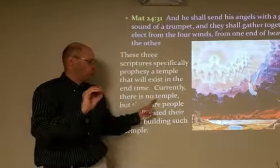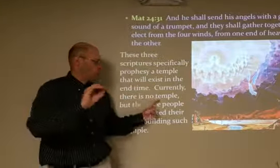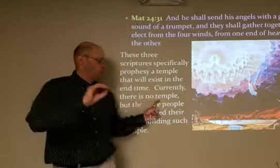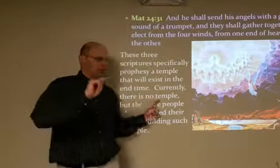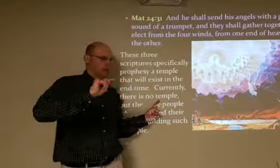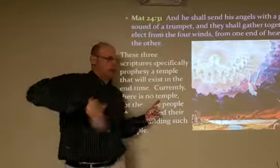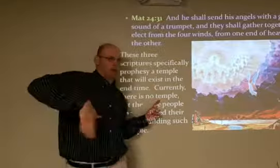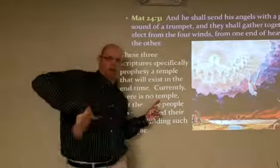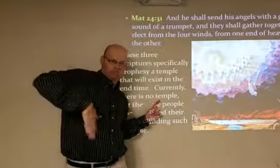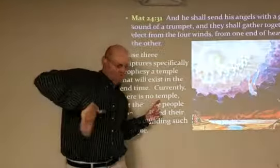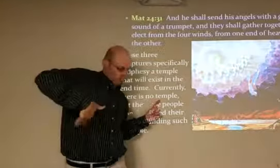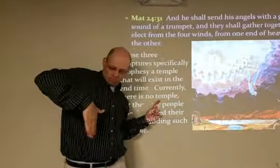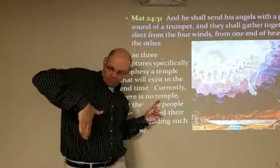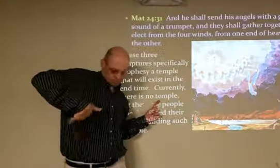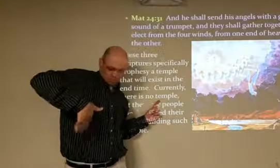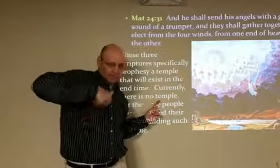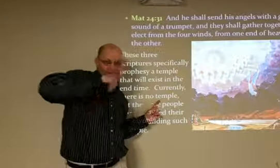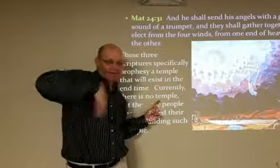Currently there is no temple,